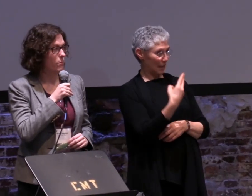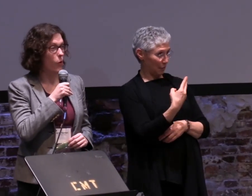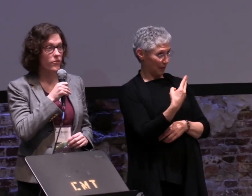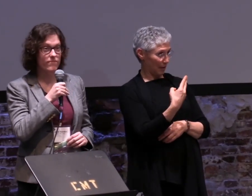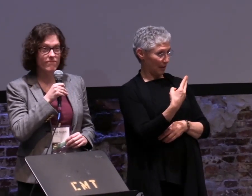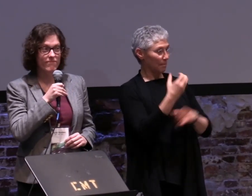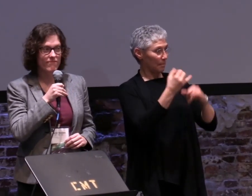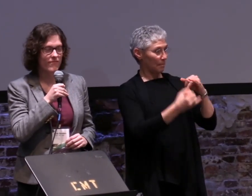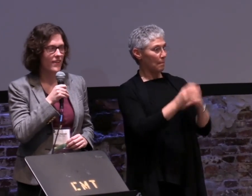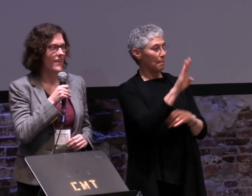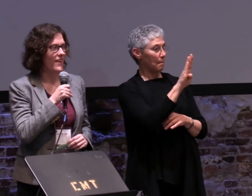Bowden,